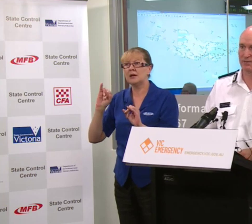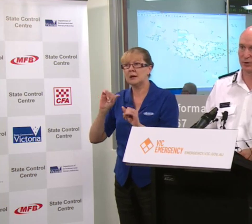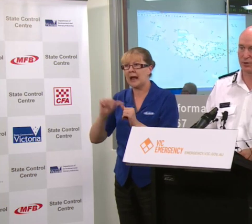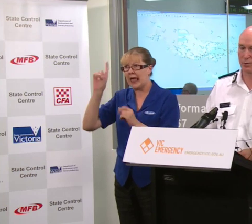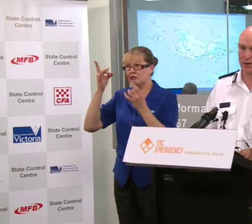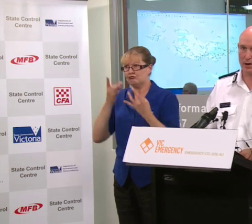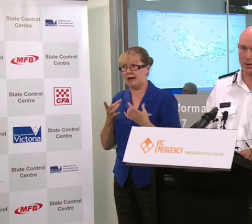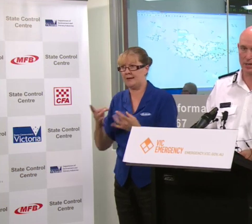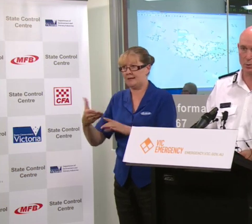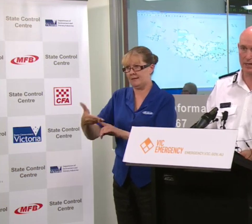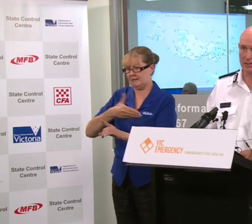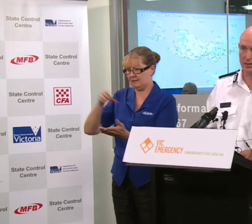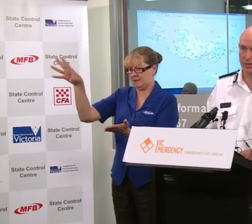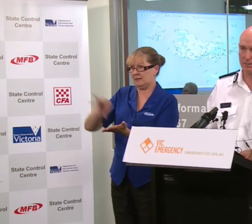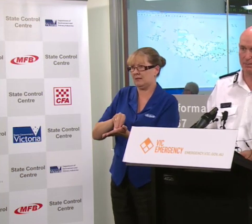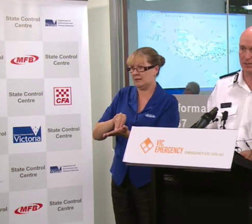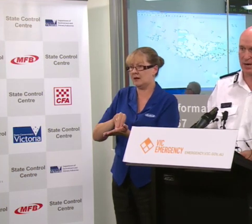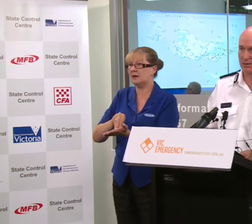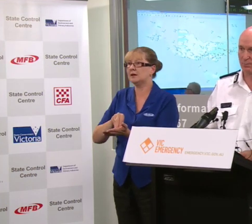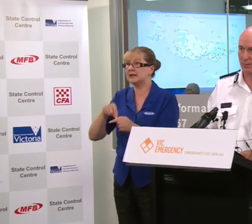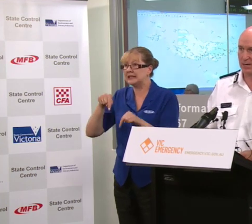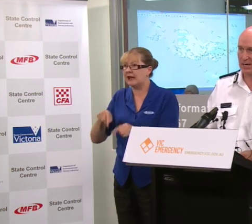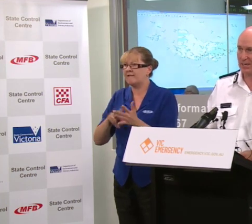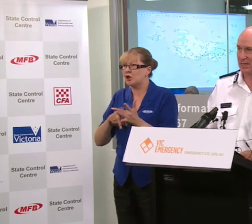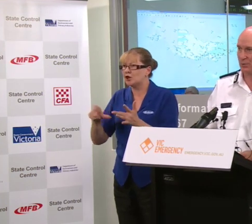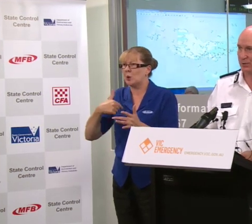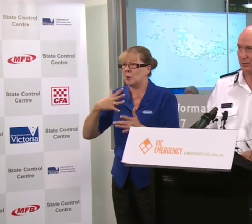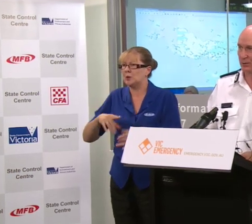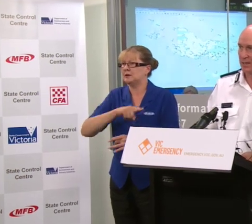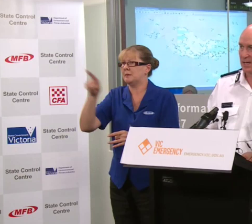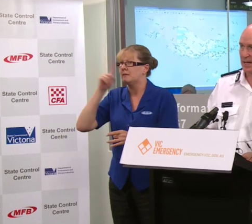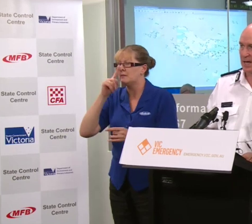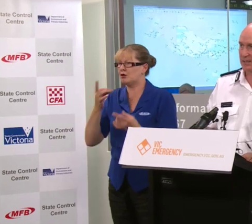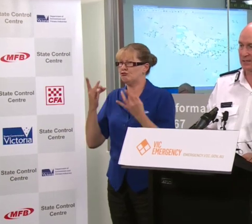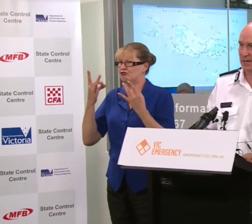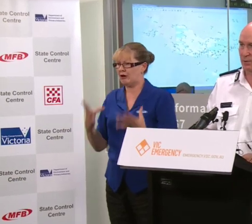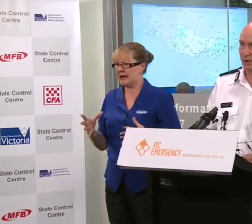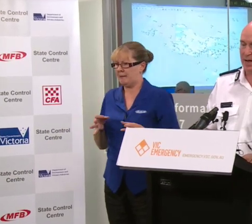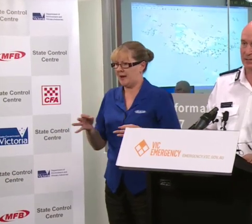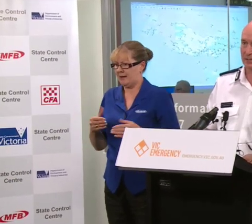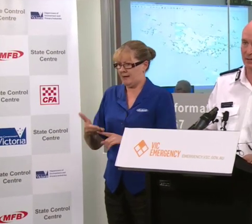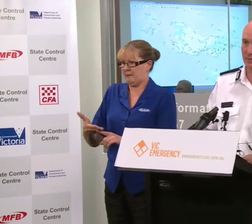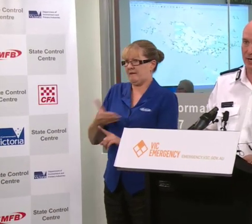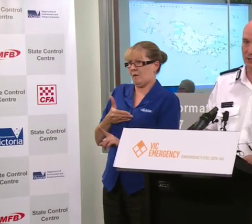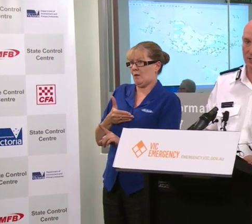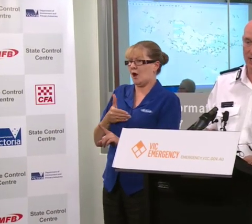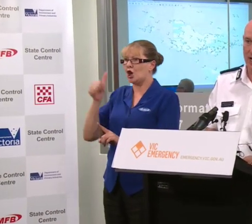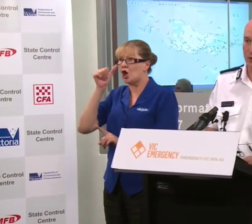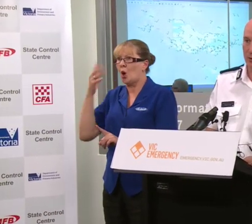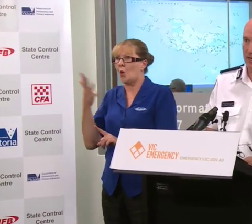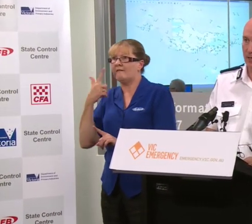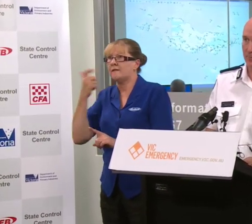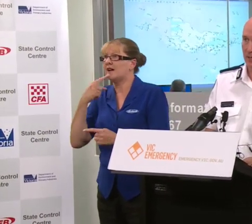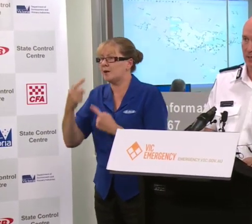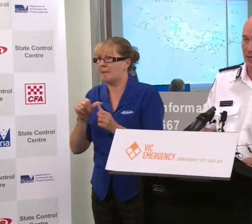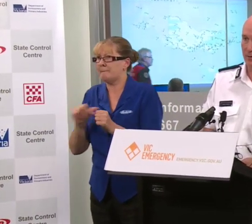Let's get in Victoria where we as community members are as prepared as possible and understand where to access the information and do